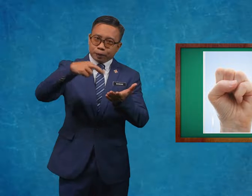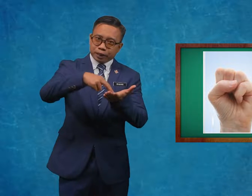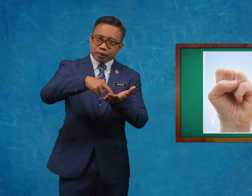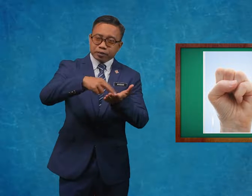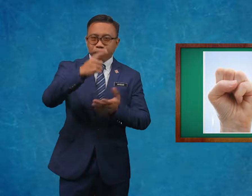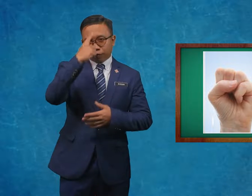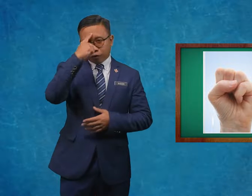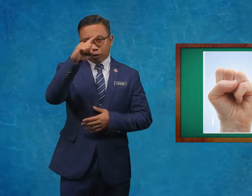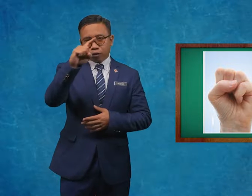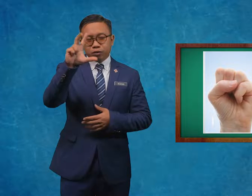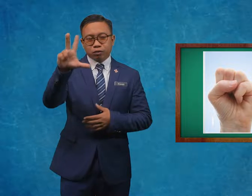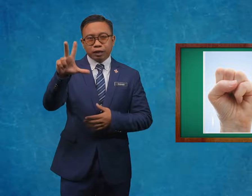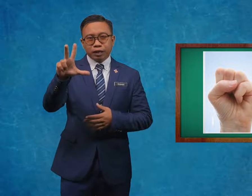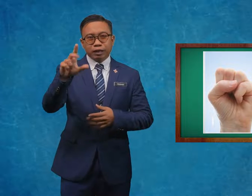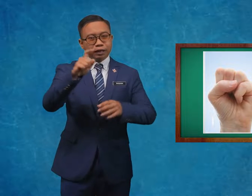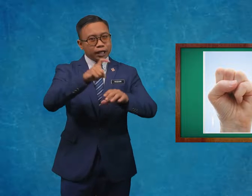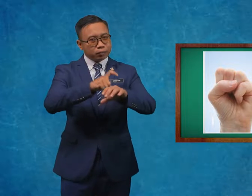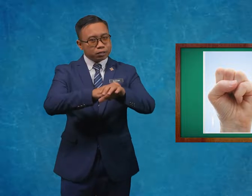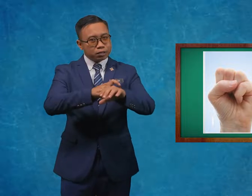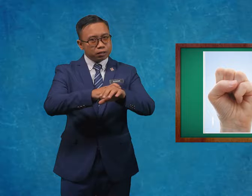Repeat for 3 times.